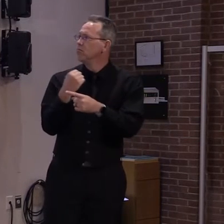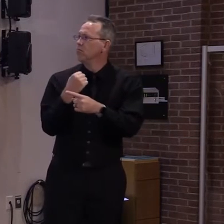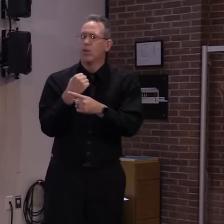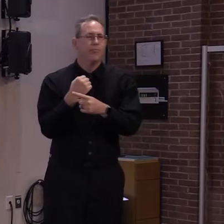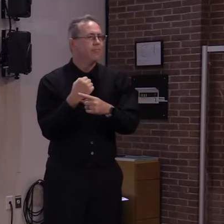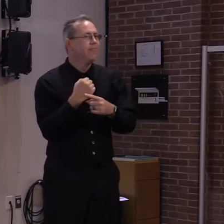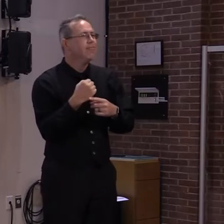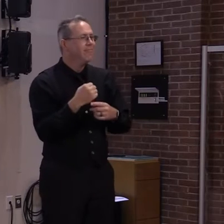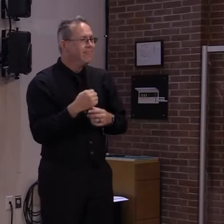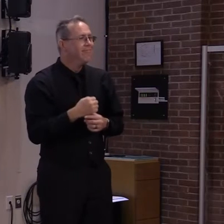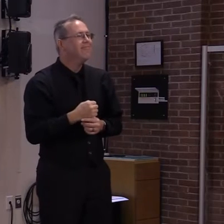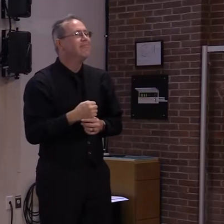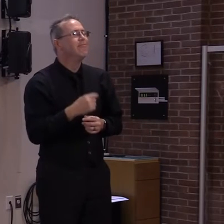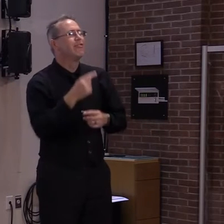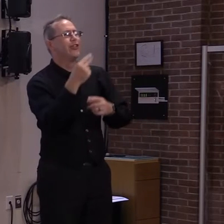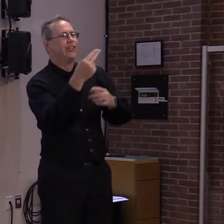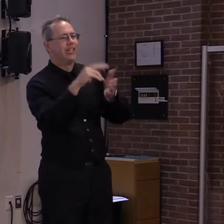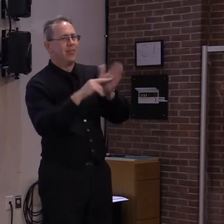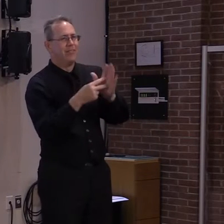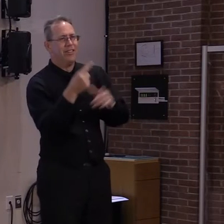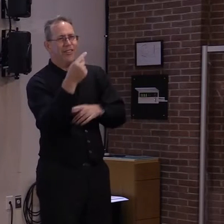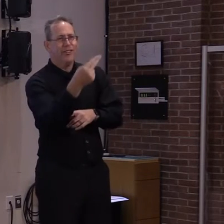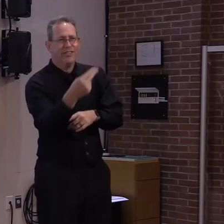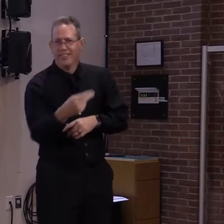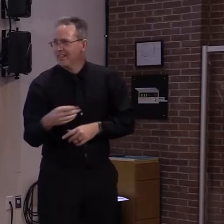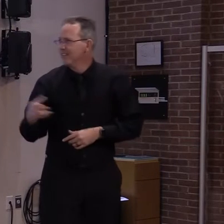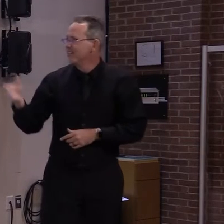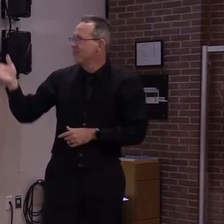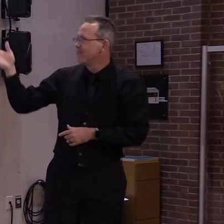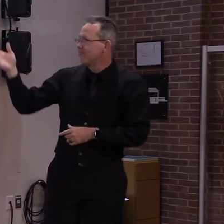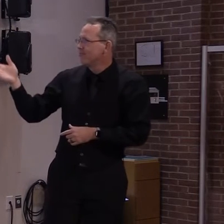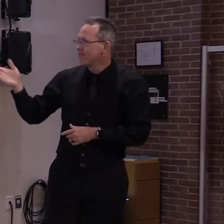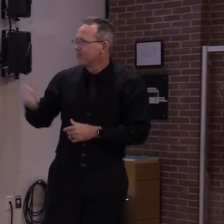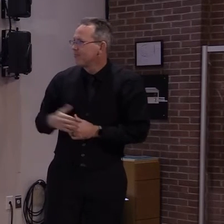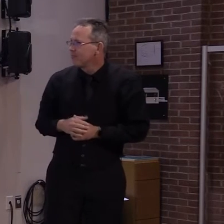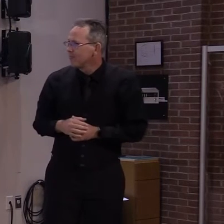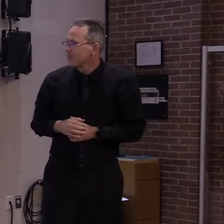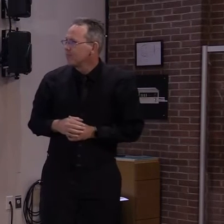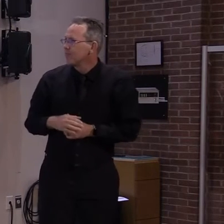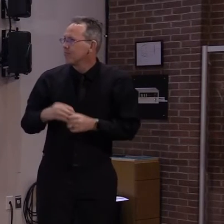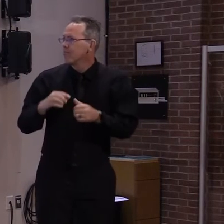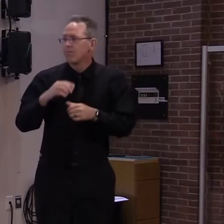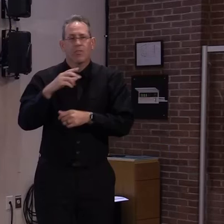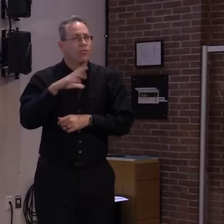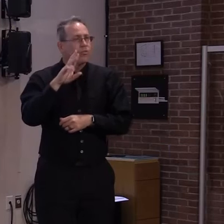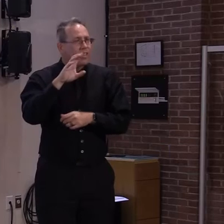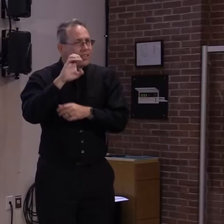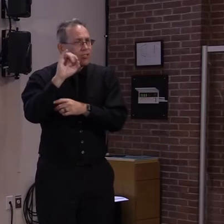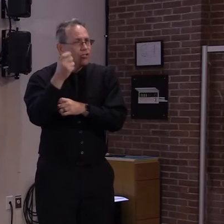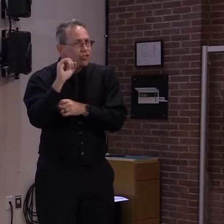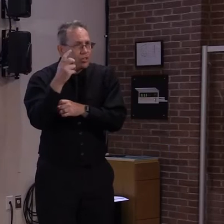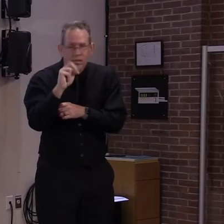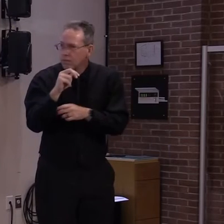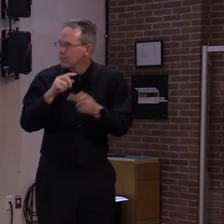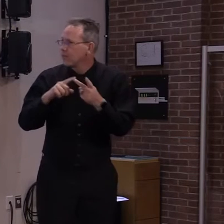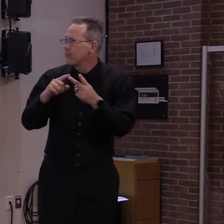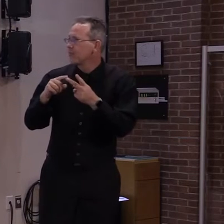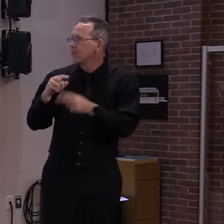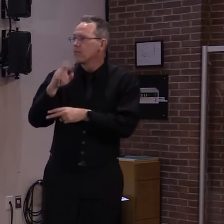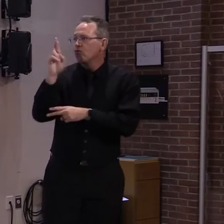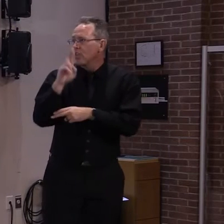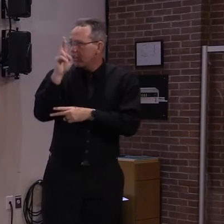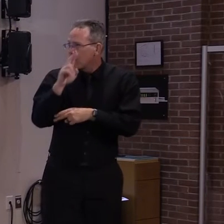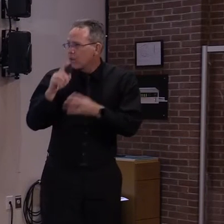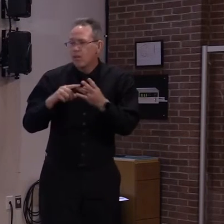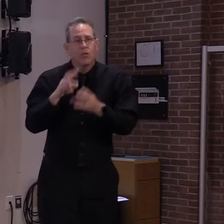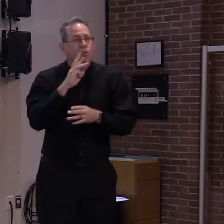Berlin. On Thursday, Essex High School in Essex Junction, the Rutland High School, the Waterbury Farmers Market,